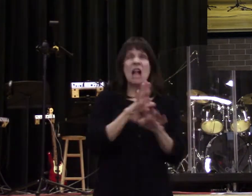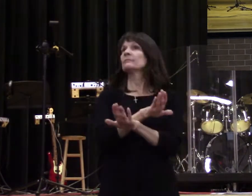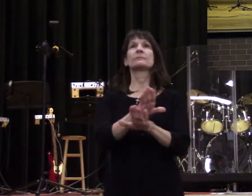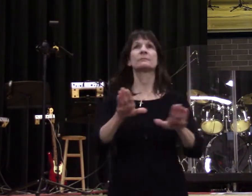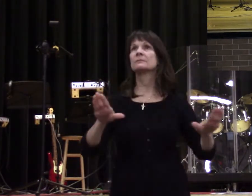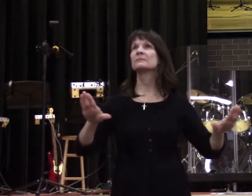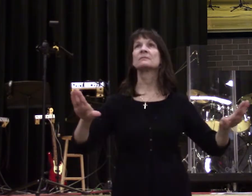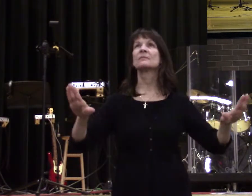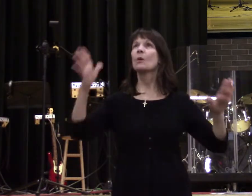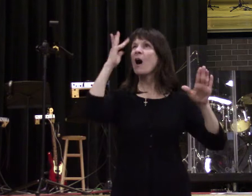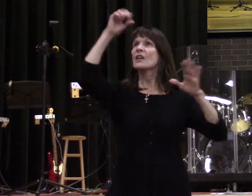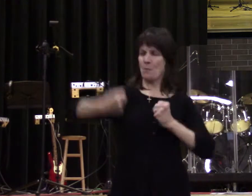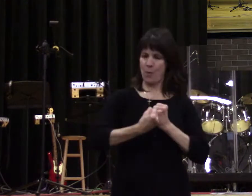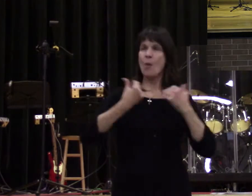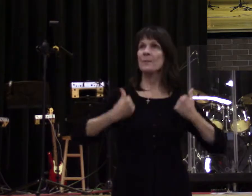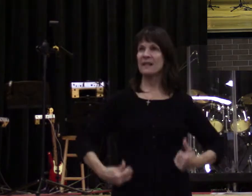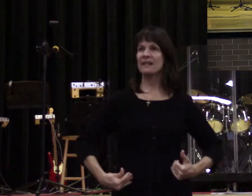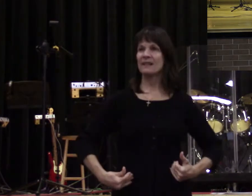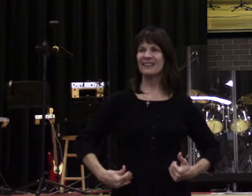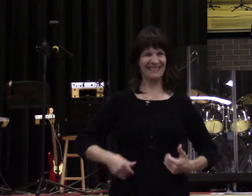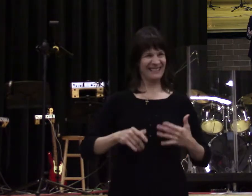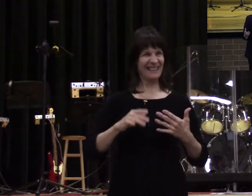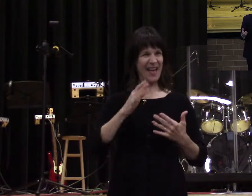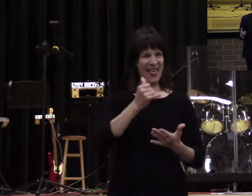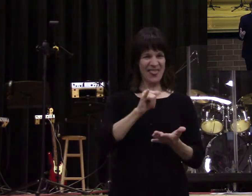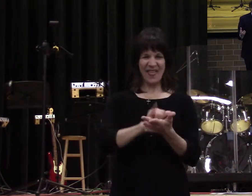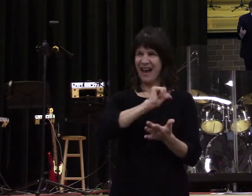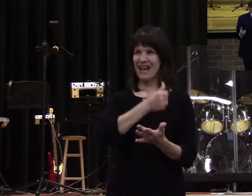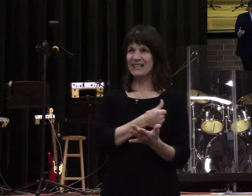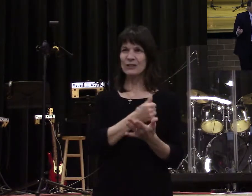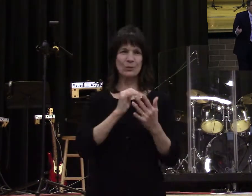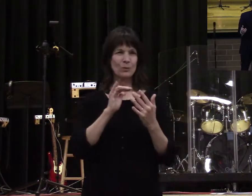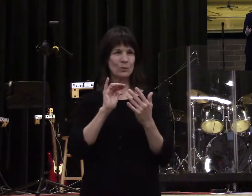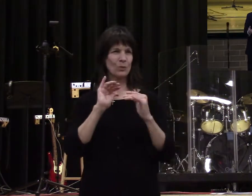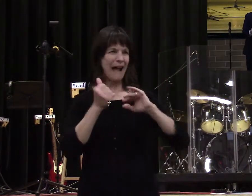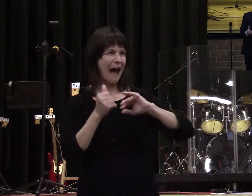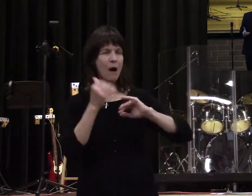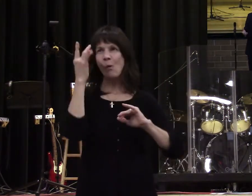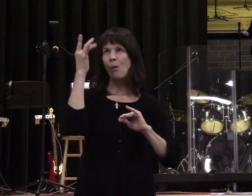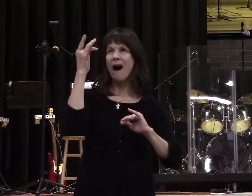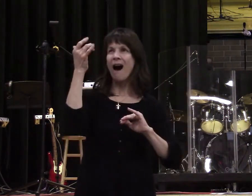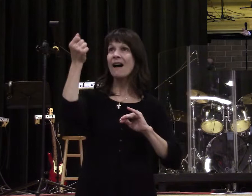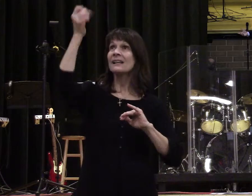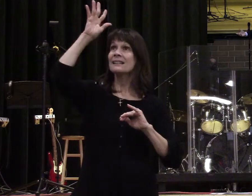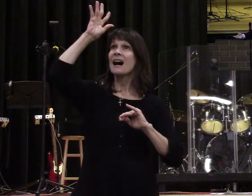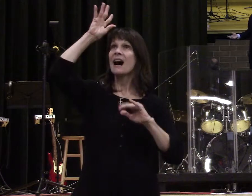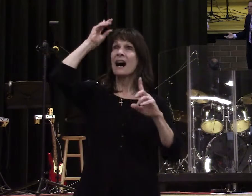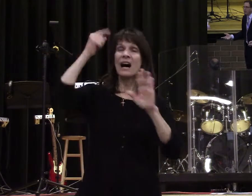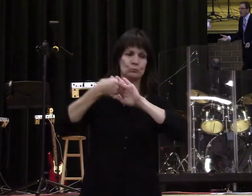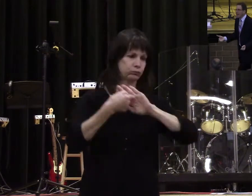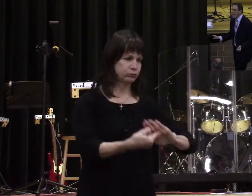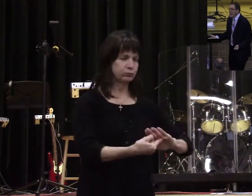worship song, because God was revealing to him, You anoint my head with oil. You prepare a table before me in